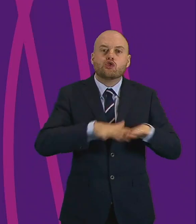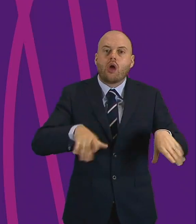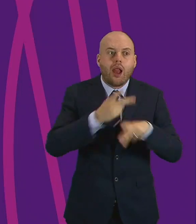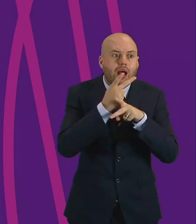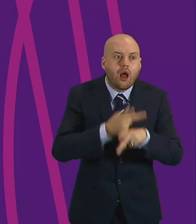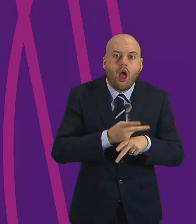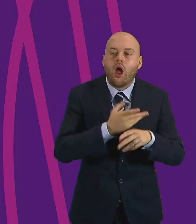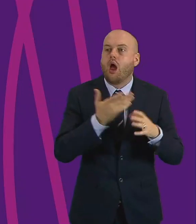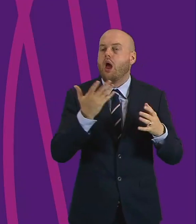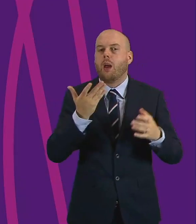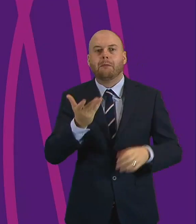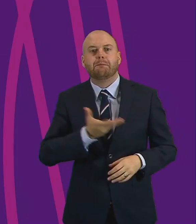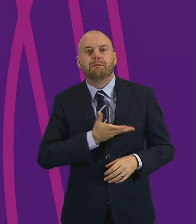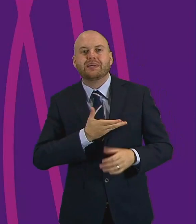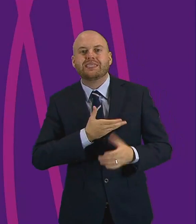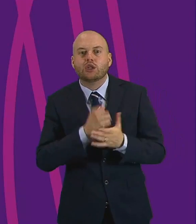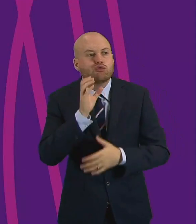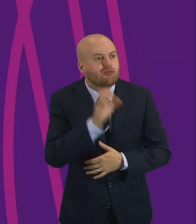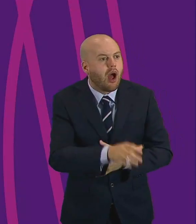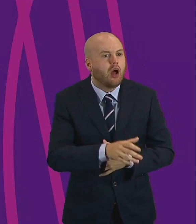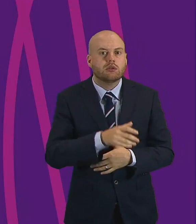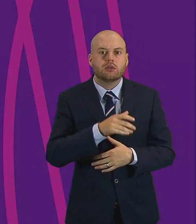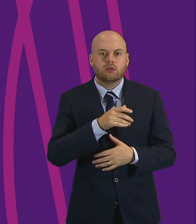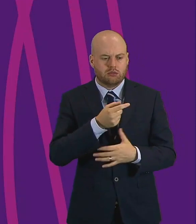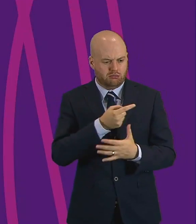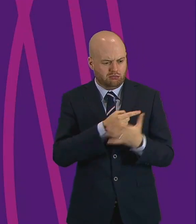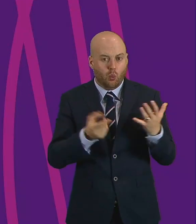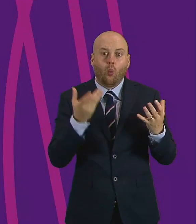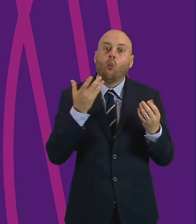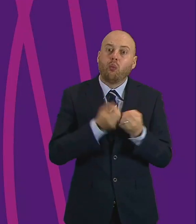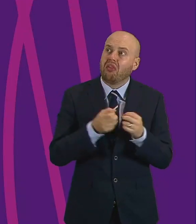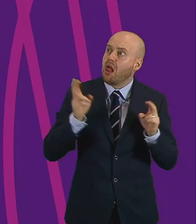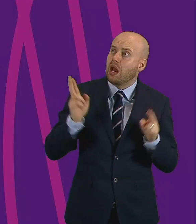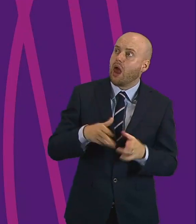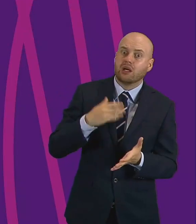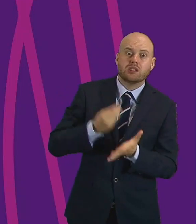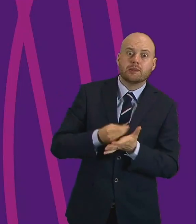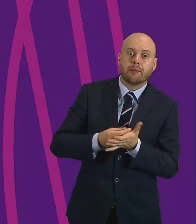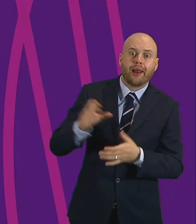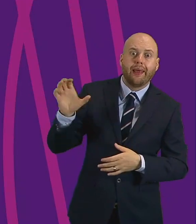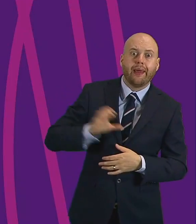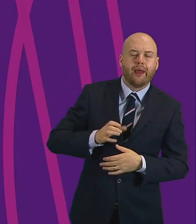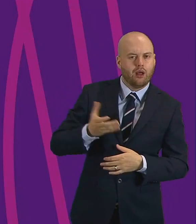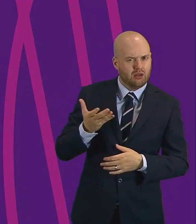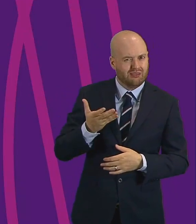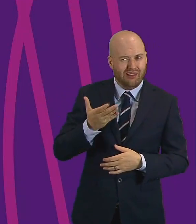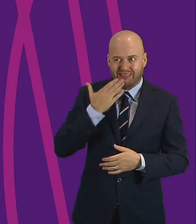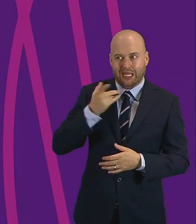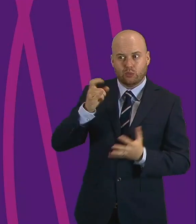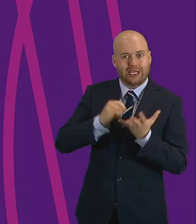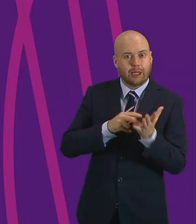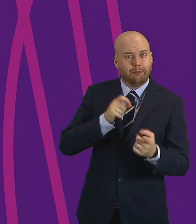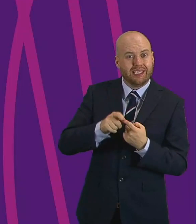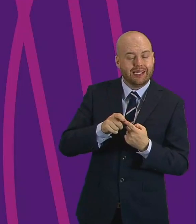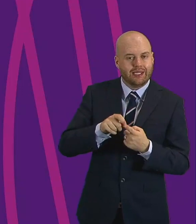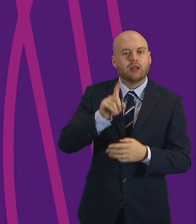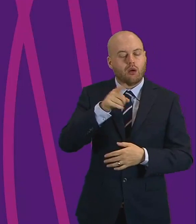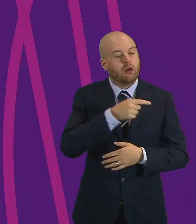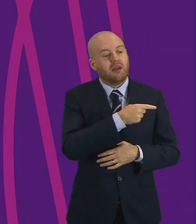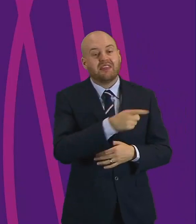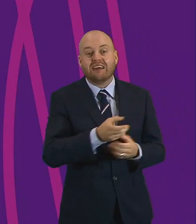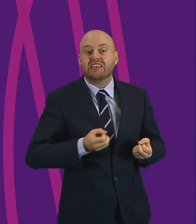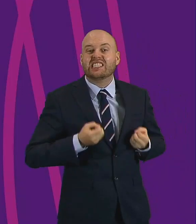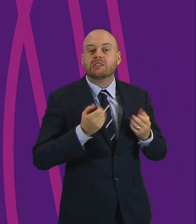business grants. Aside from the money that should have been passed to them, which is still outstanding, they have spent £145 million